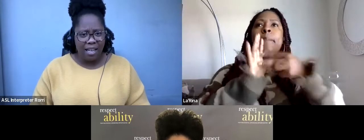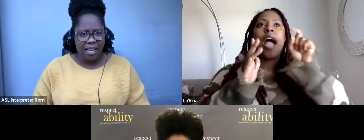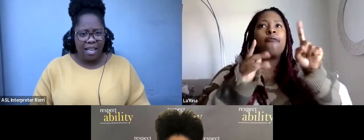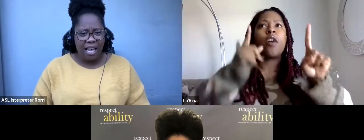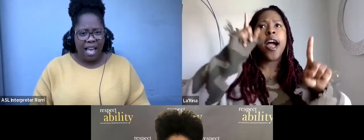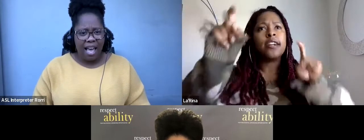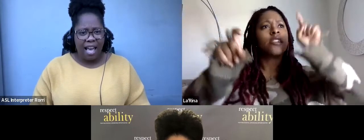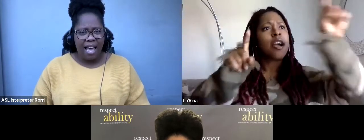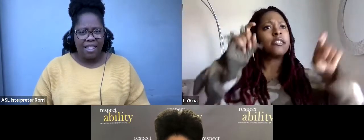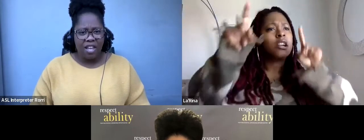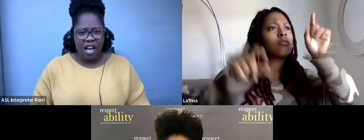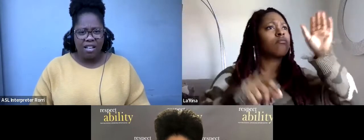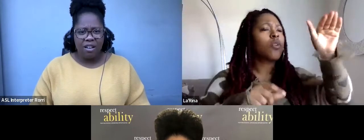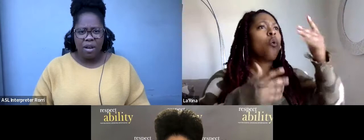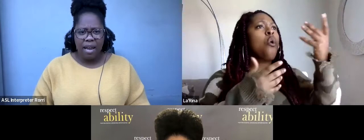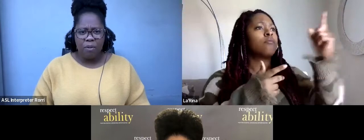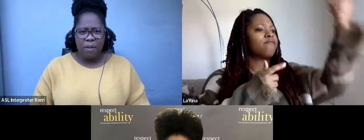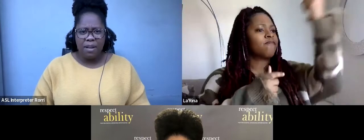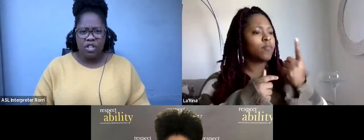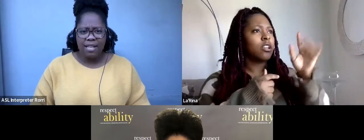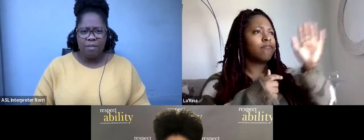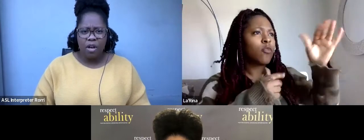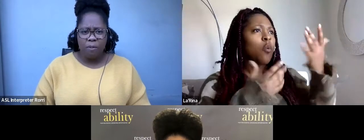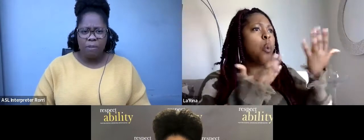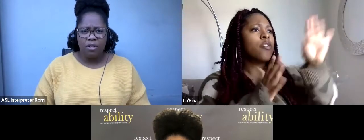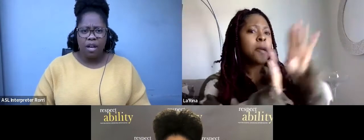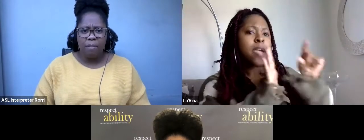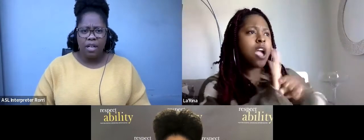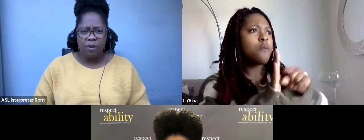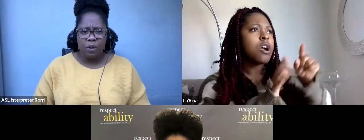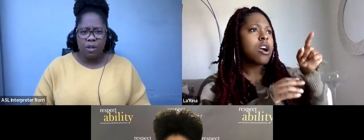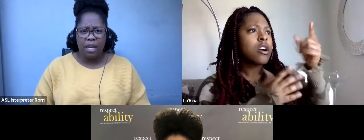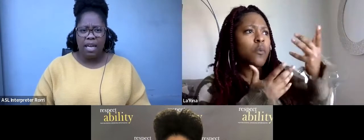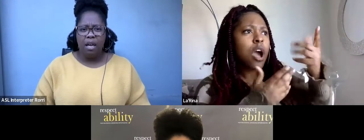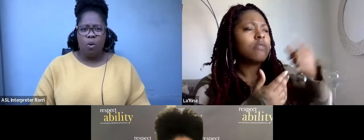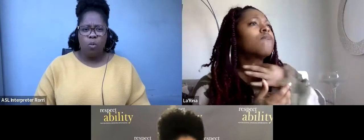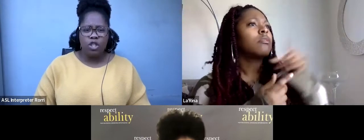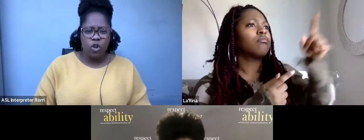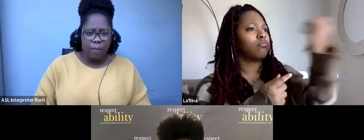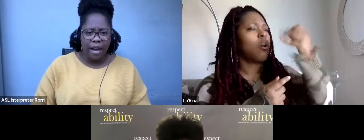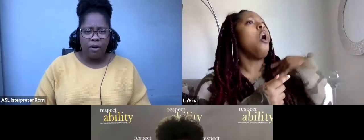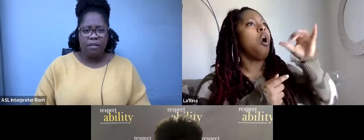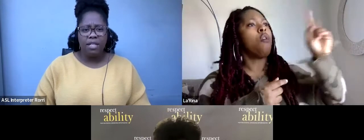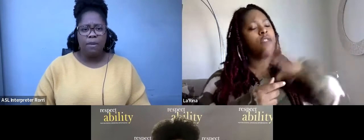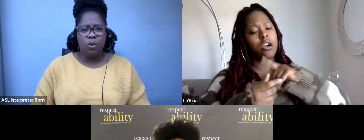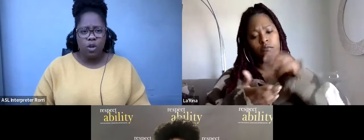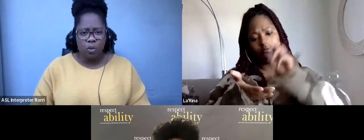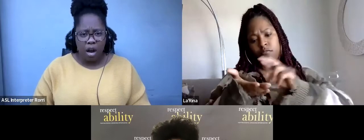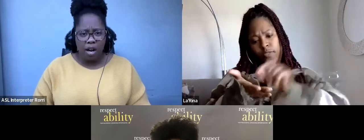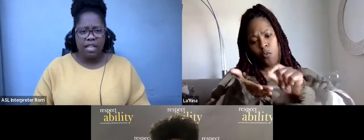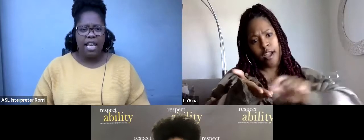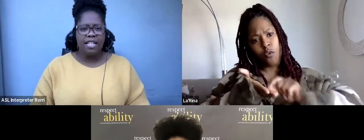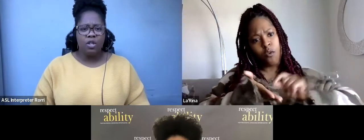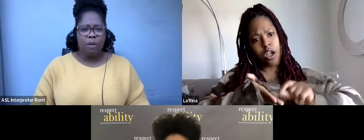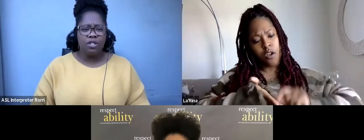done, I thought, okay, well, maybe I should ask some other people to come and interview with me. What's your background? Tell me who you